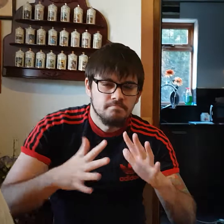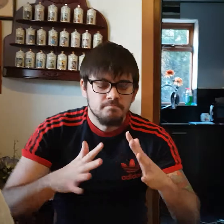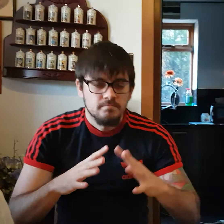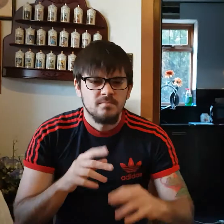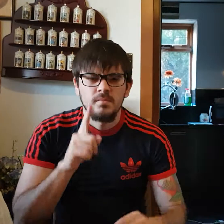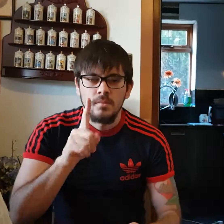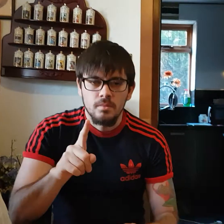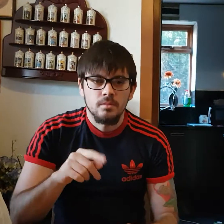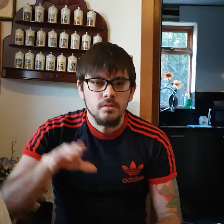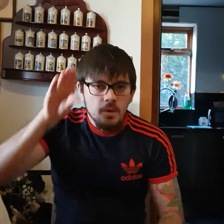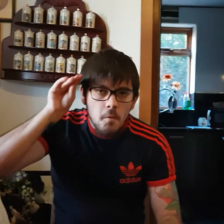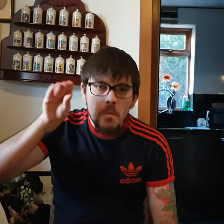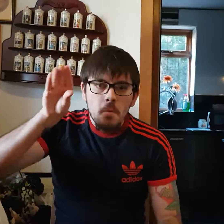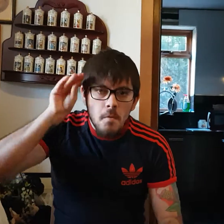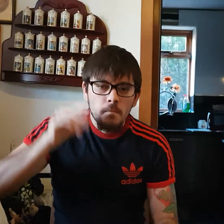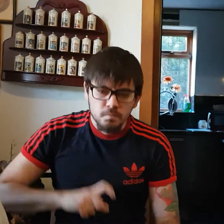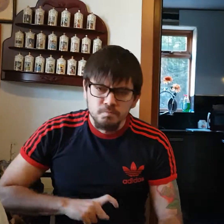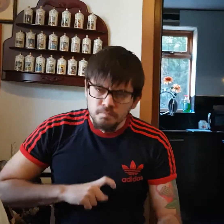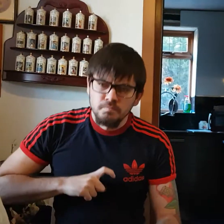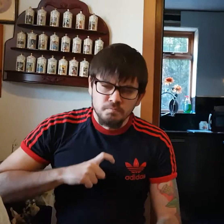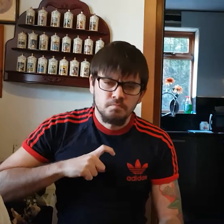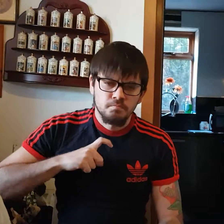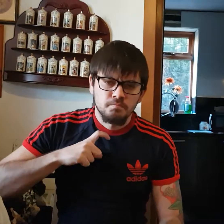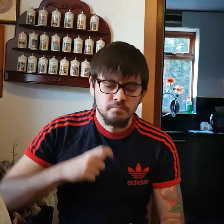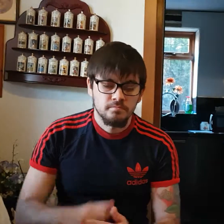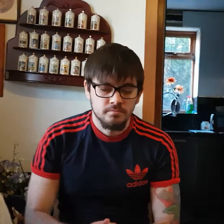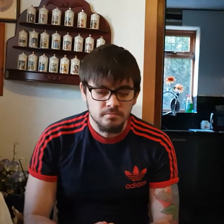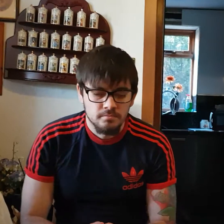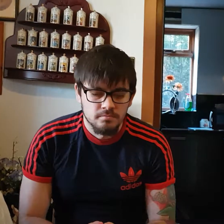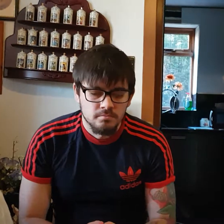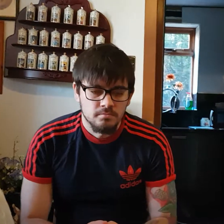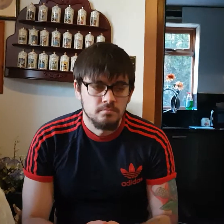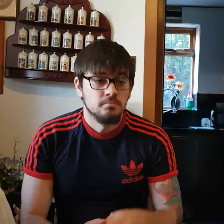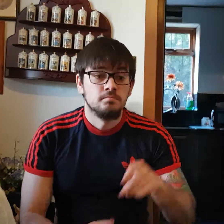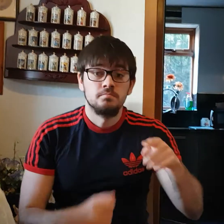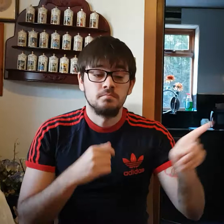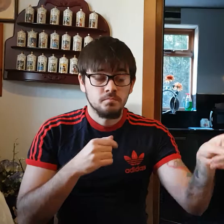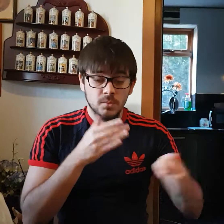Communication's obviously, you know, a bit iffy. And I'm learning and I'm building my confidence up.